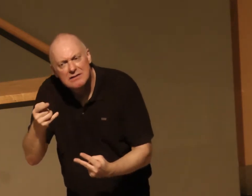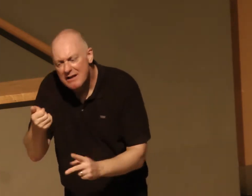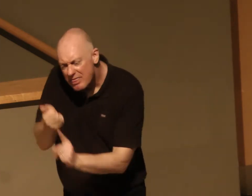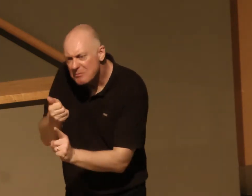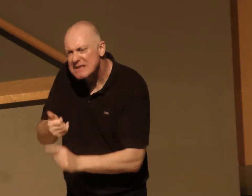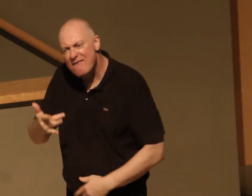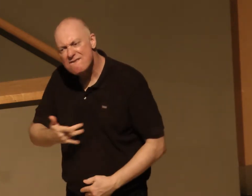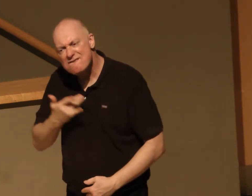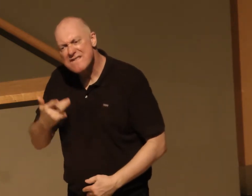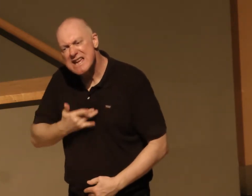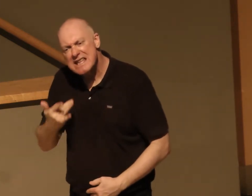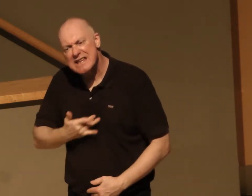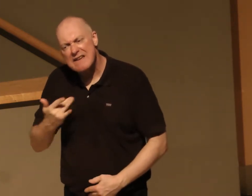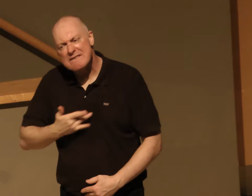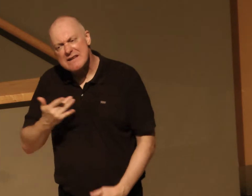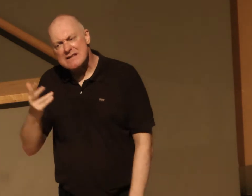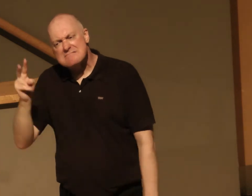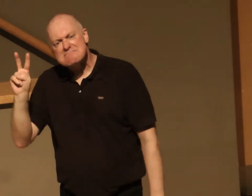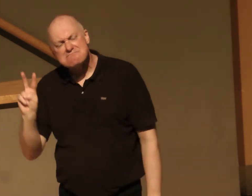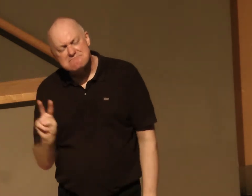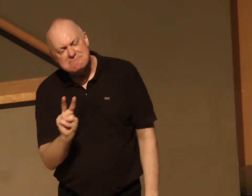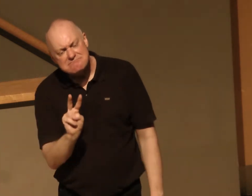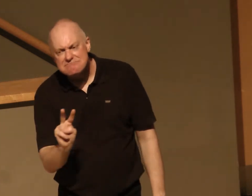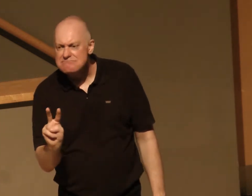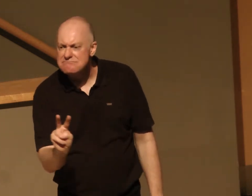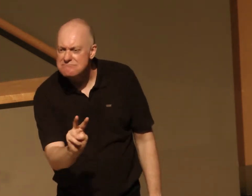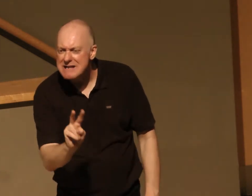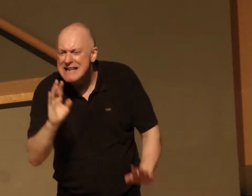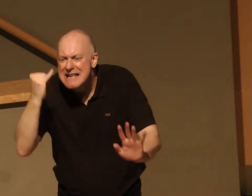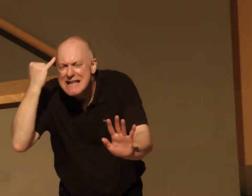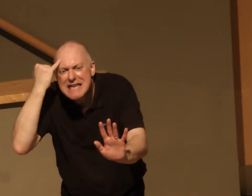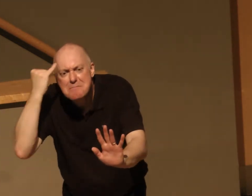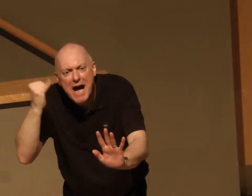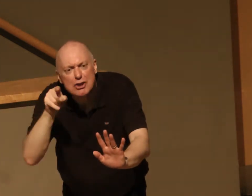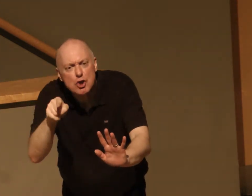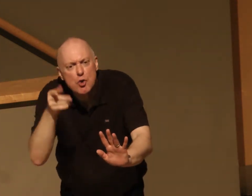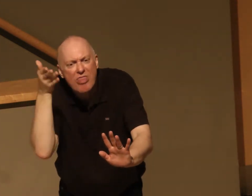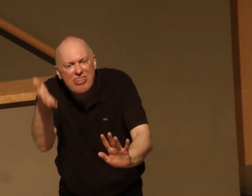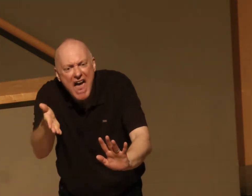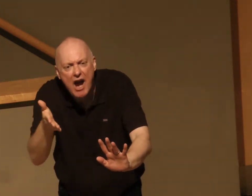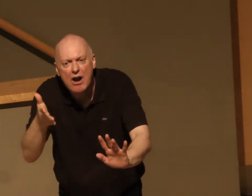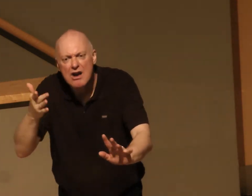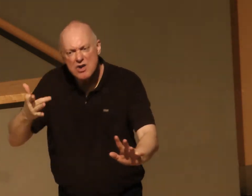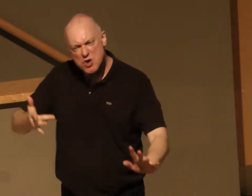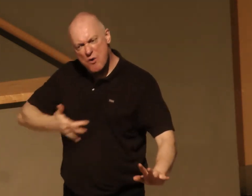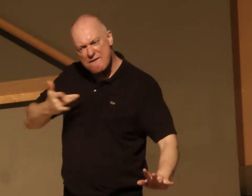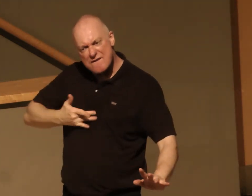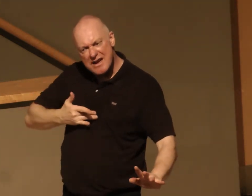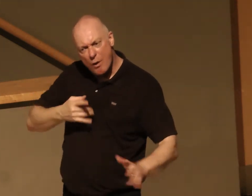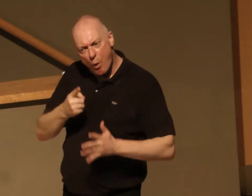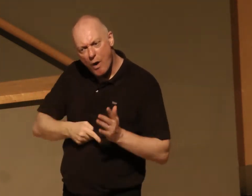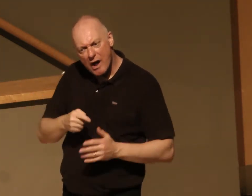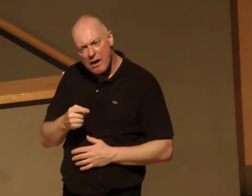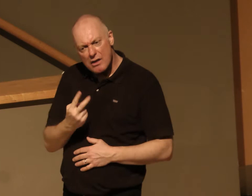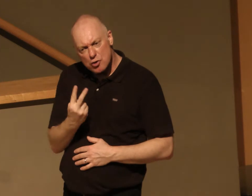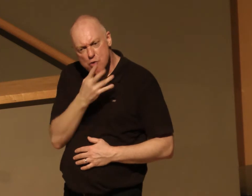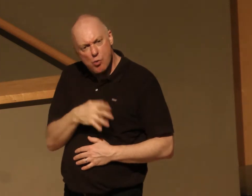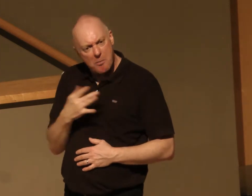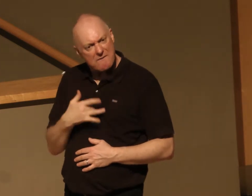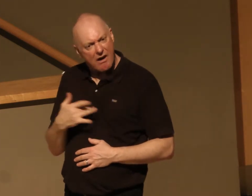tomb that day. We have to begin to live in the text and begin to understand and feel what they felt. They would have been feeling